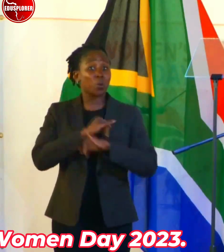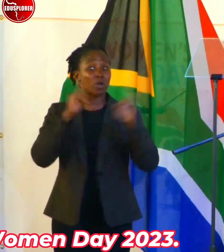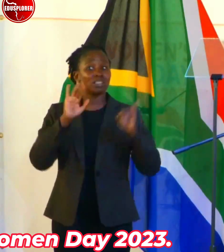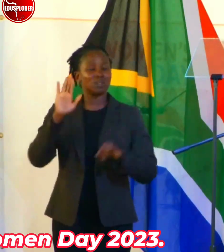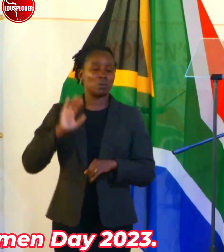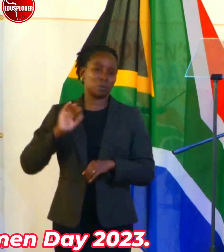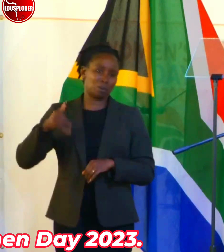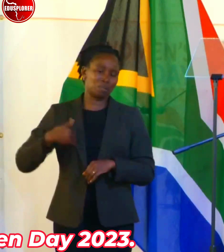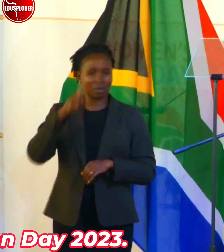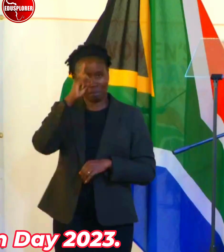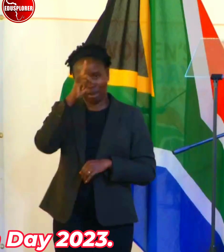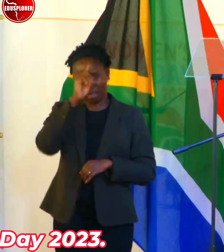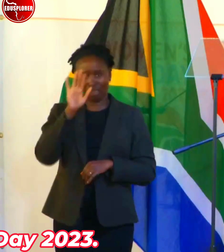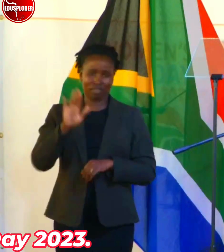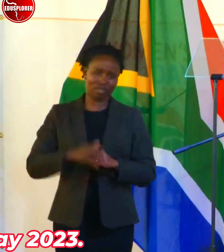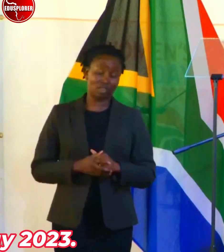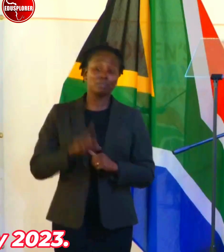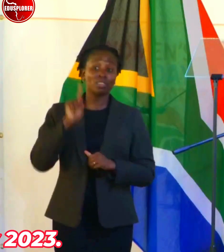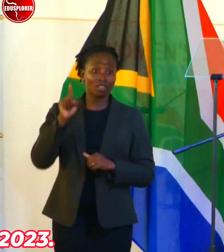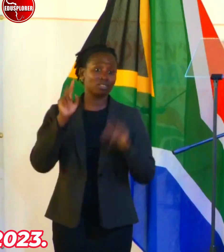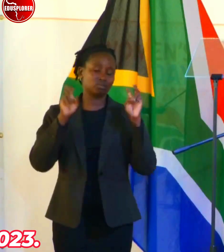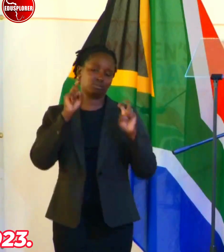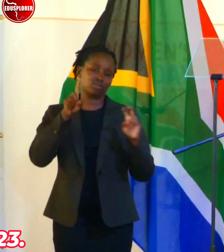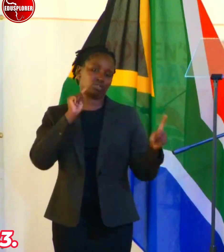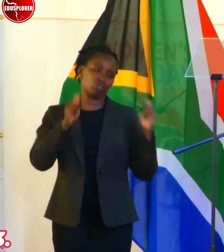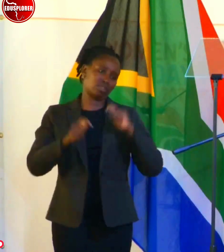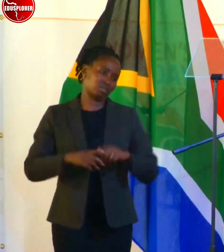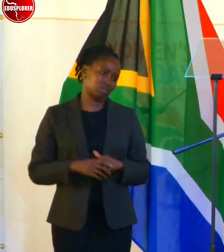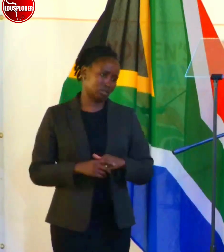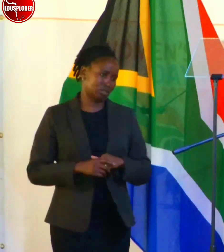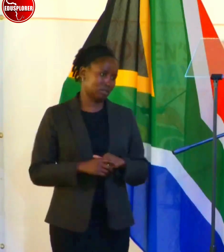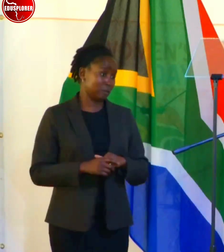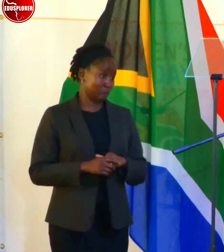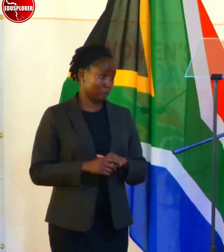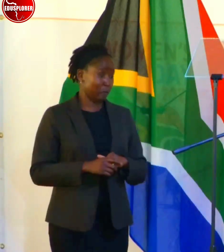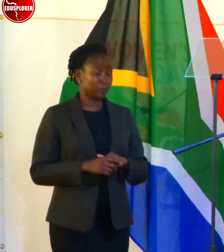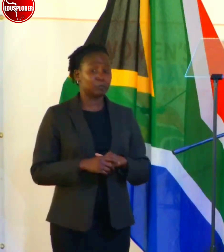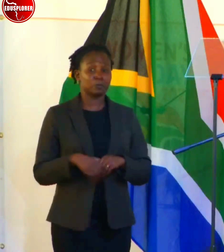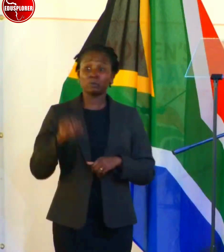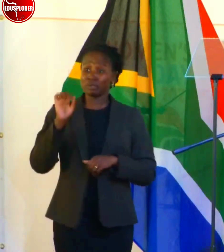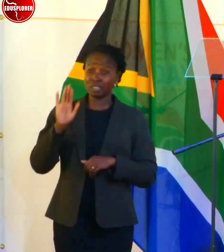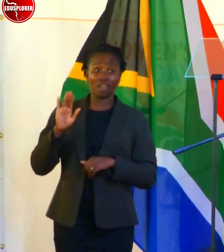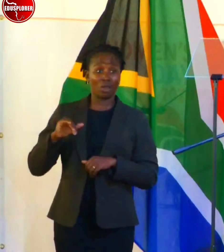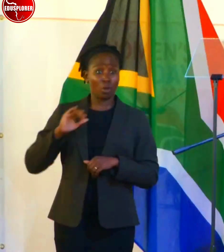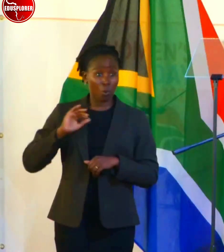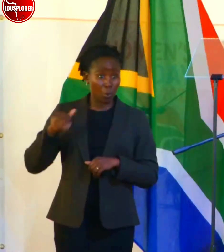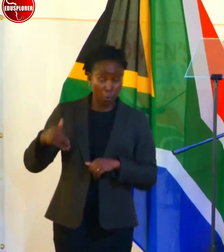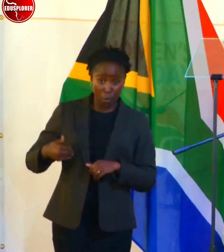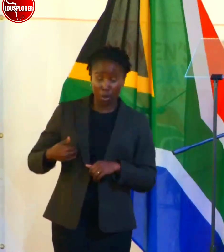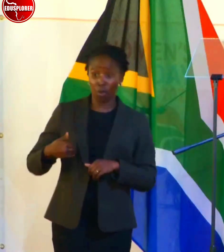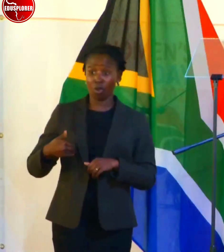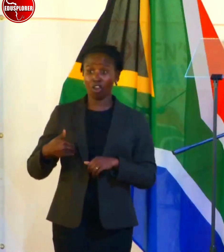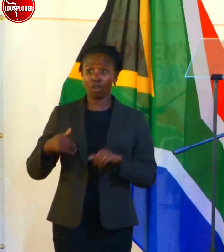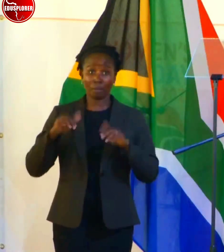that also must be changed. The emancipation of women, therefore, cannot be achieved